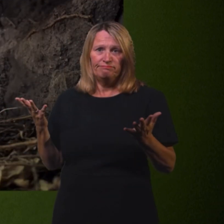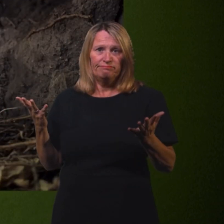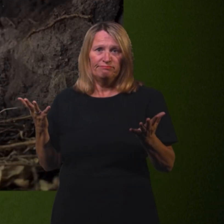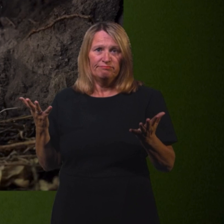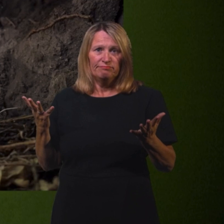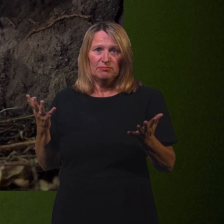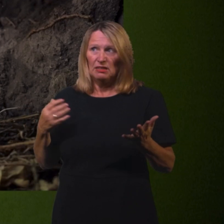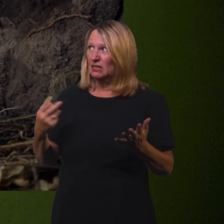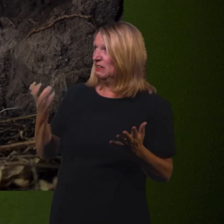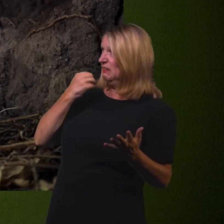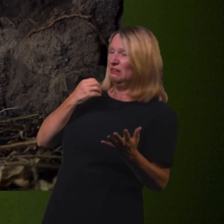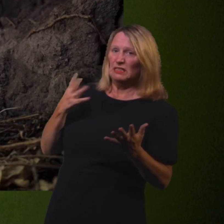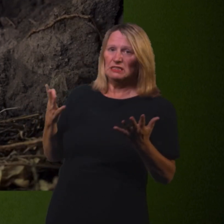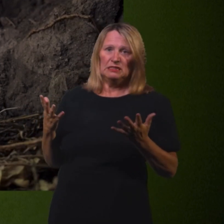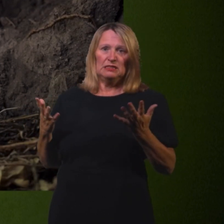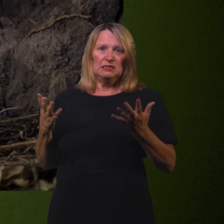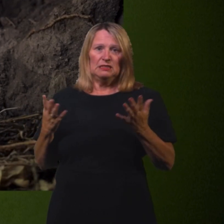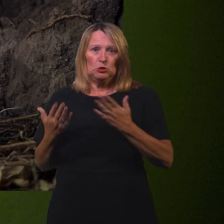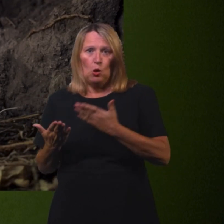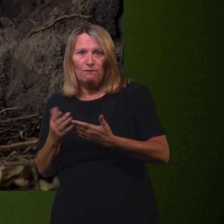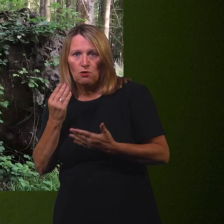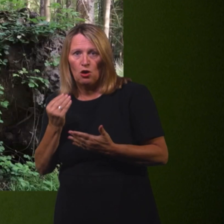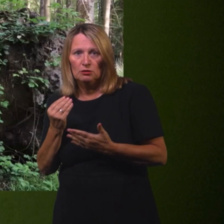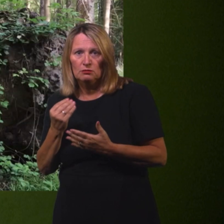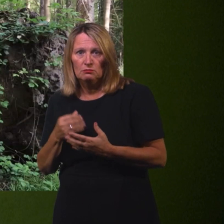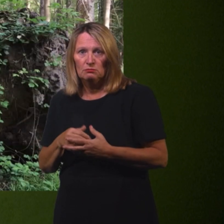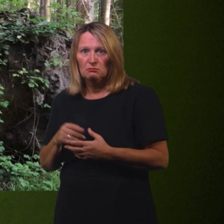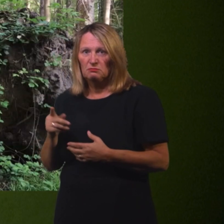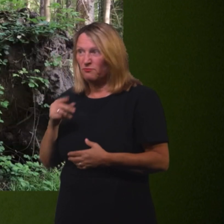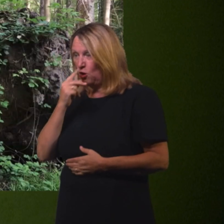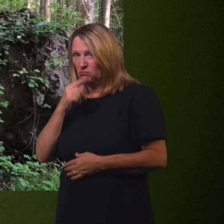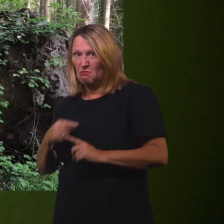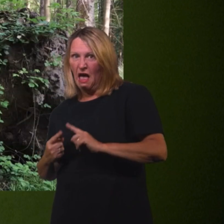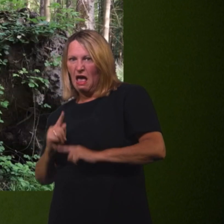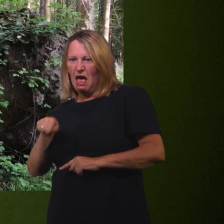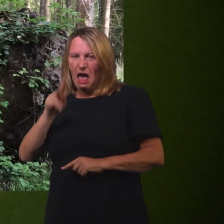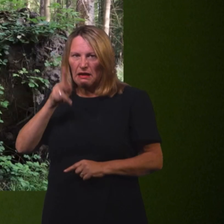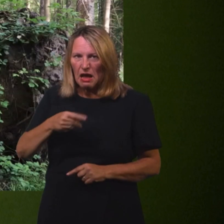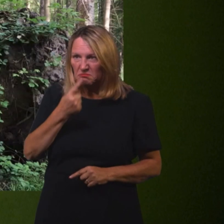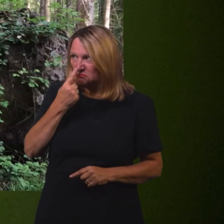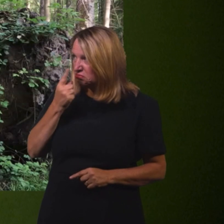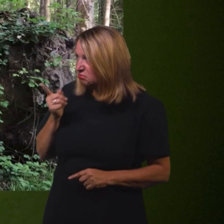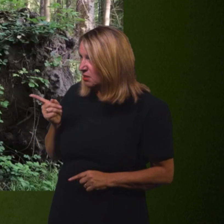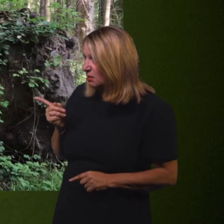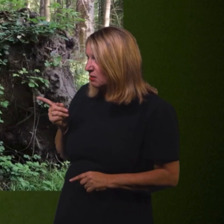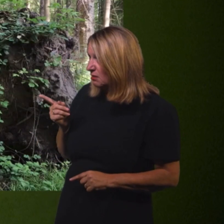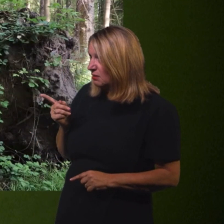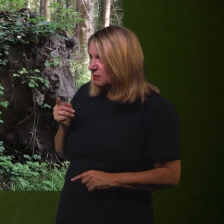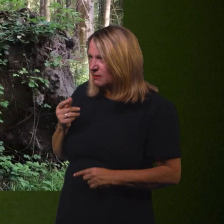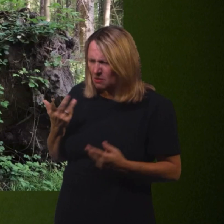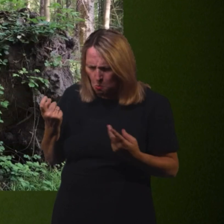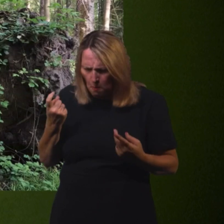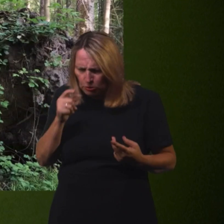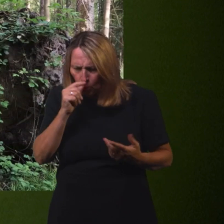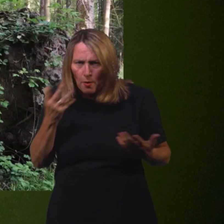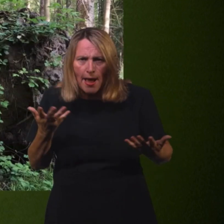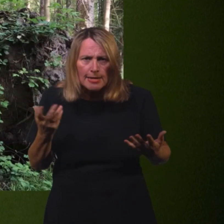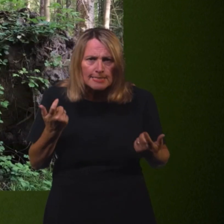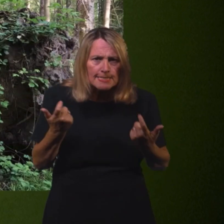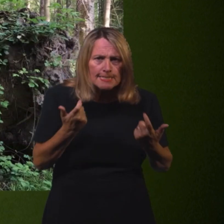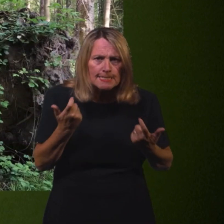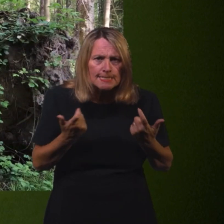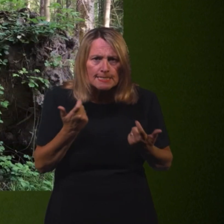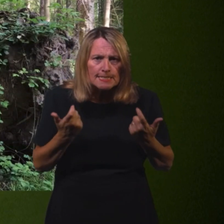lives getting too close to the fox. The fox has another sniff, can't find the last remaining chick, which is